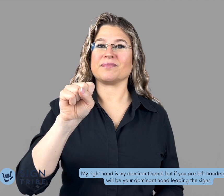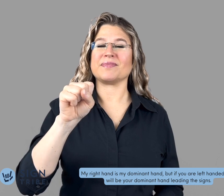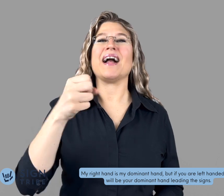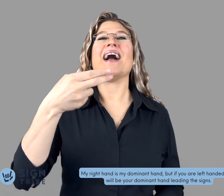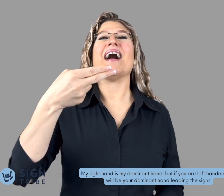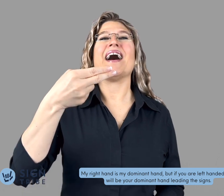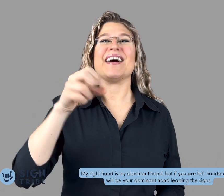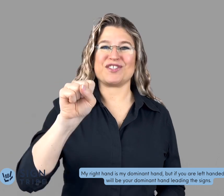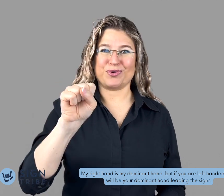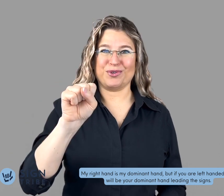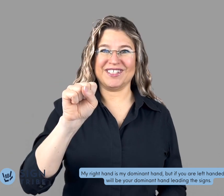High school.